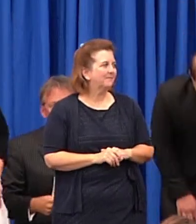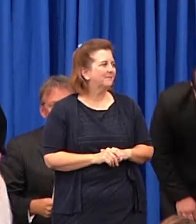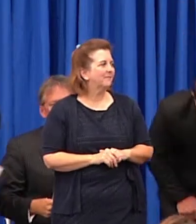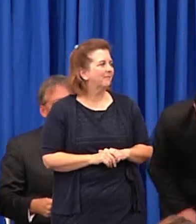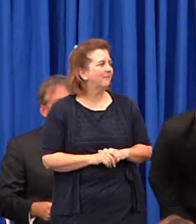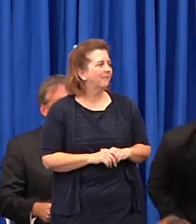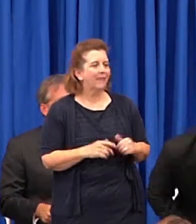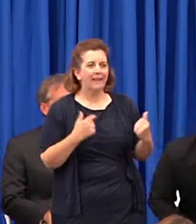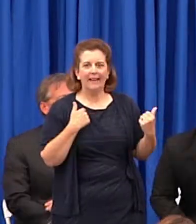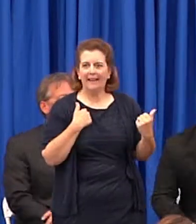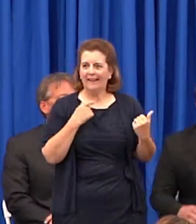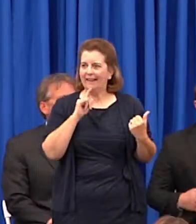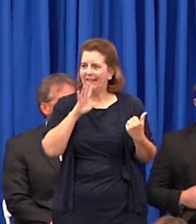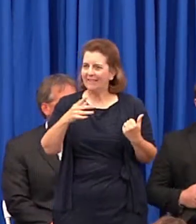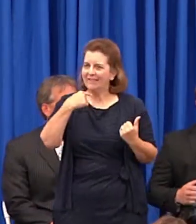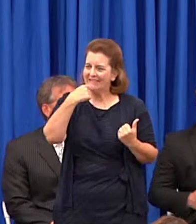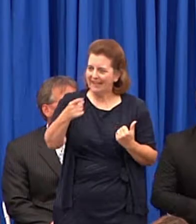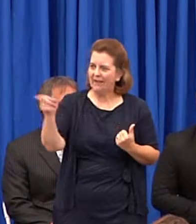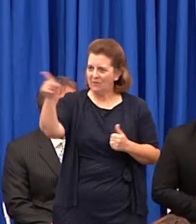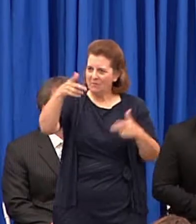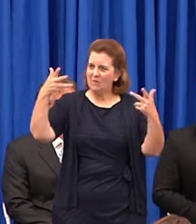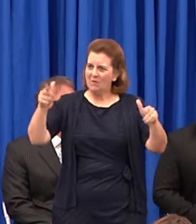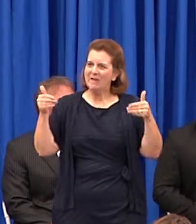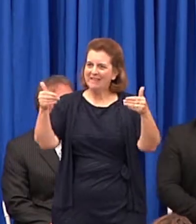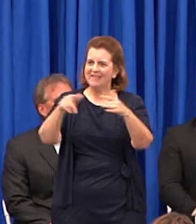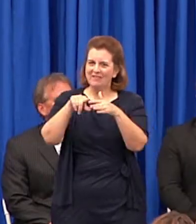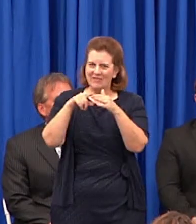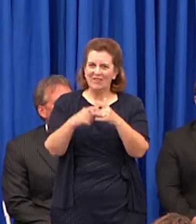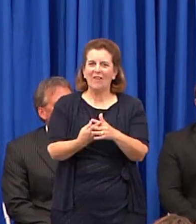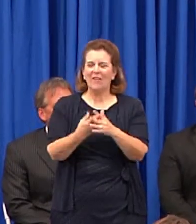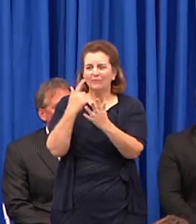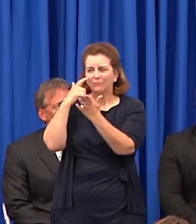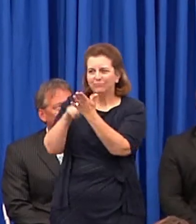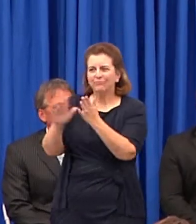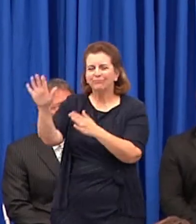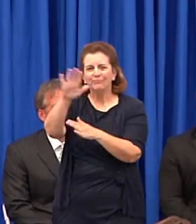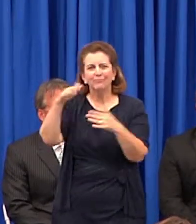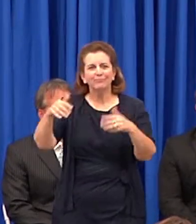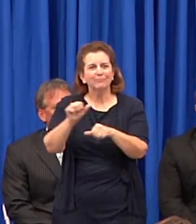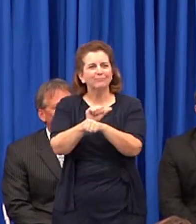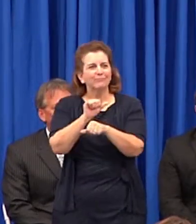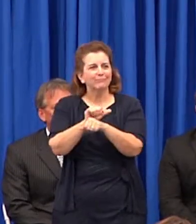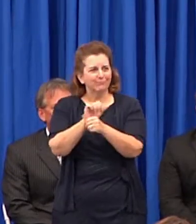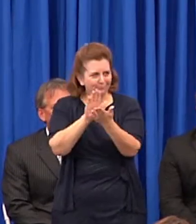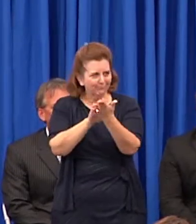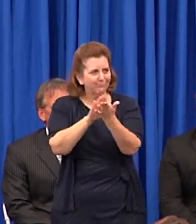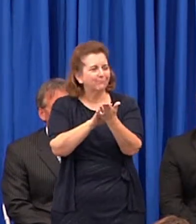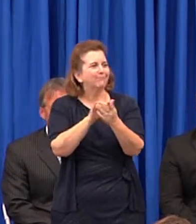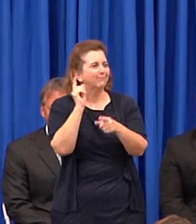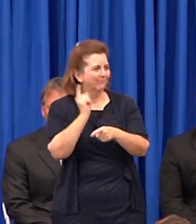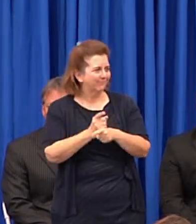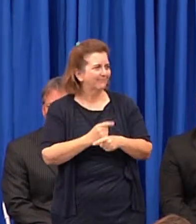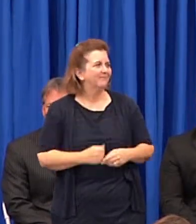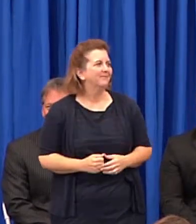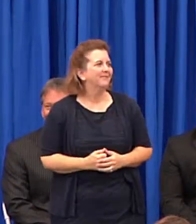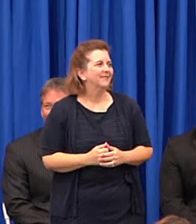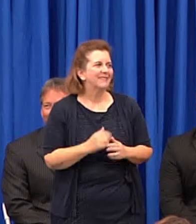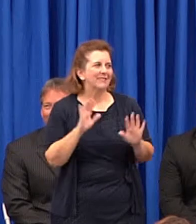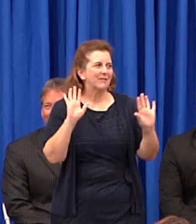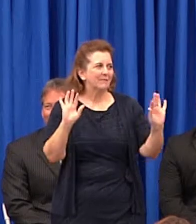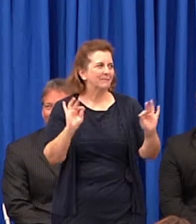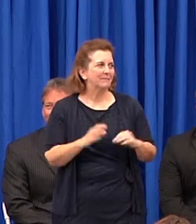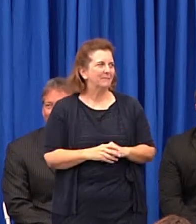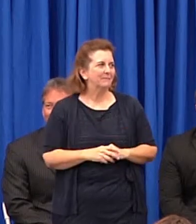I didn't even have to ask you to join me in recognizing them for all they did. You just applauded right where you should have. That's